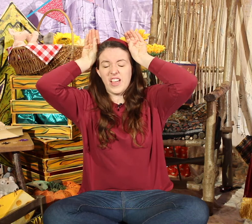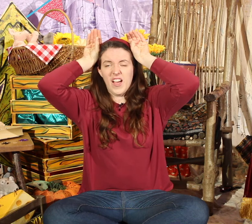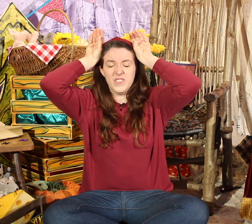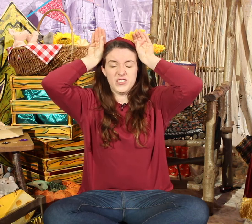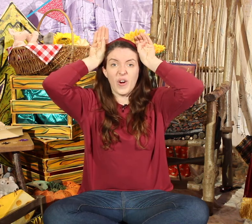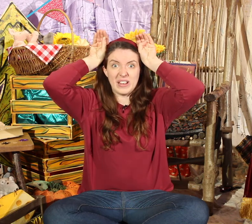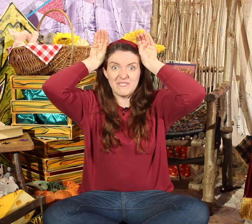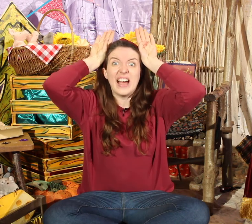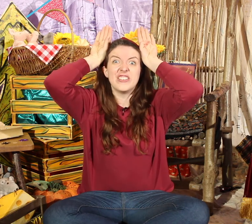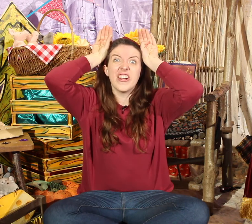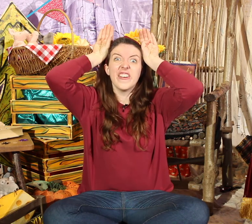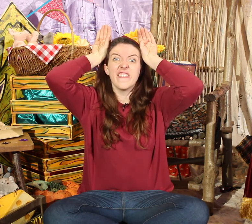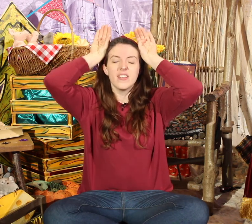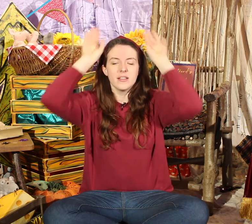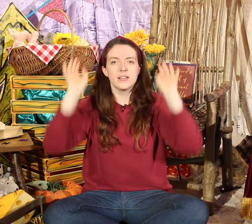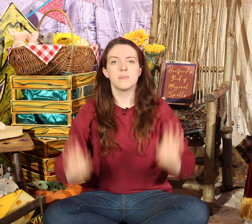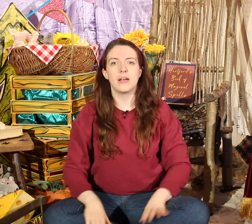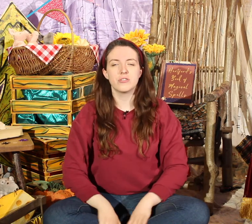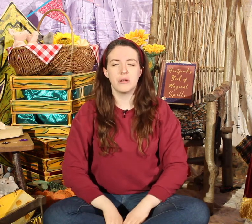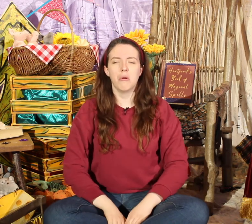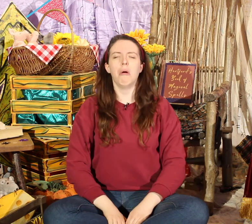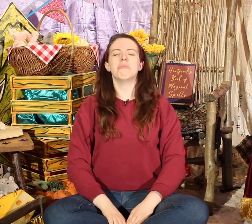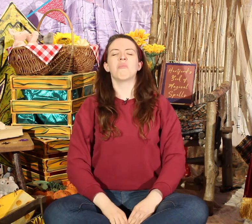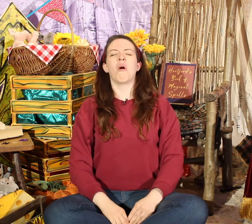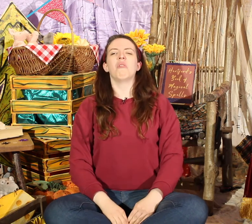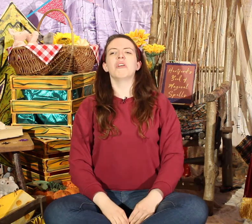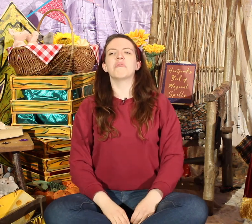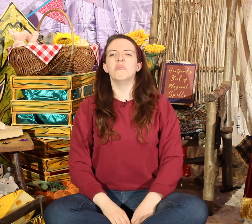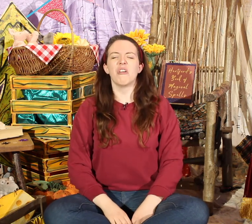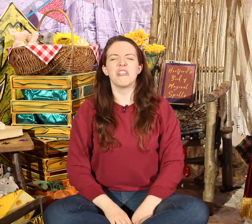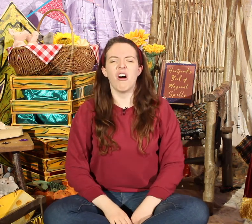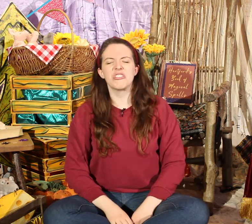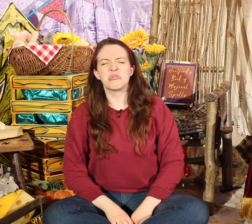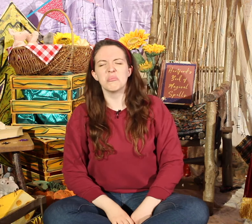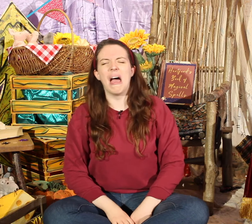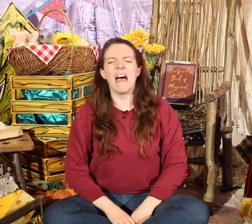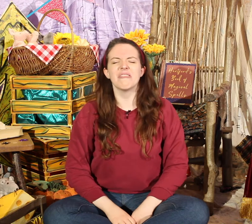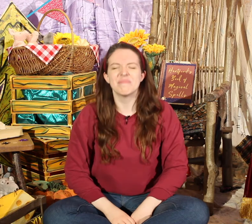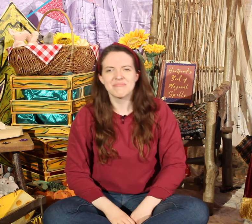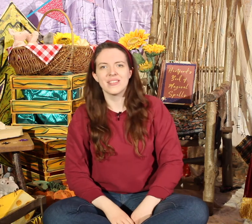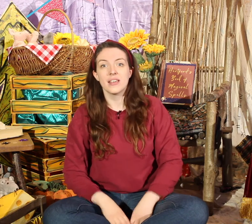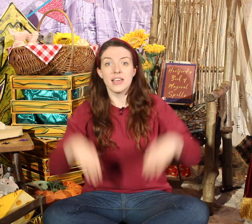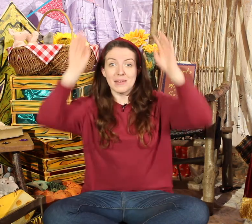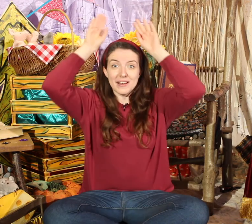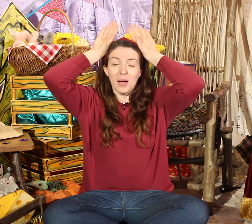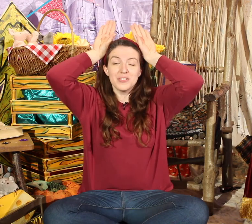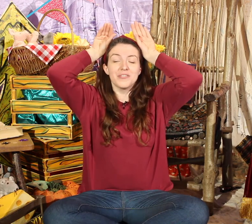I'm sorry, Badger. Badger said, oh, think nothing of it, good man. He went up to